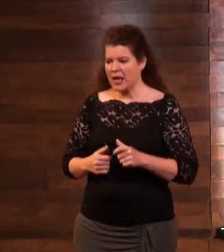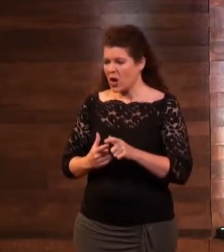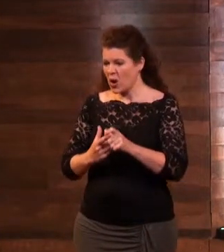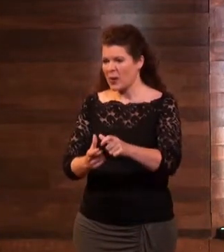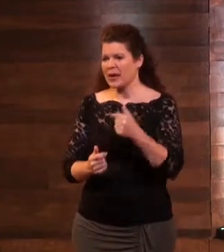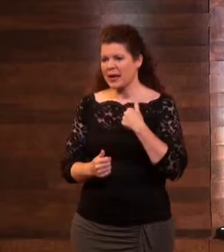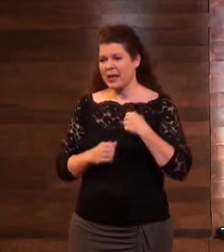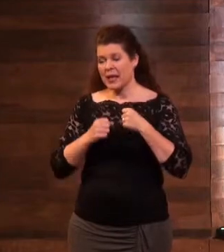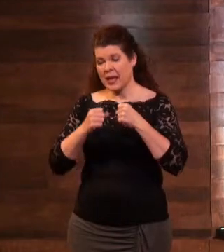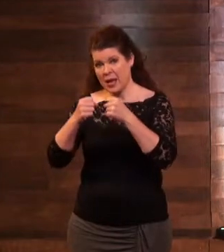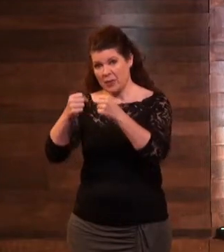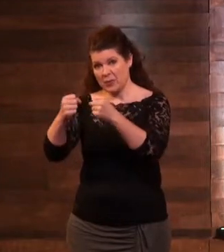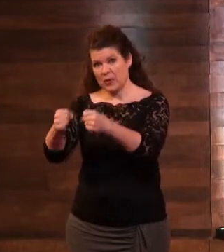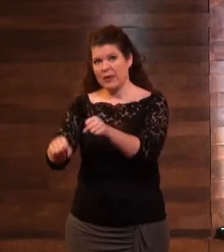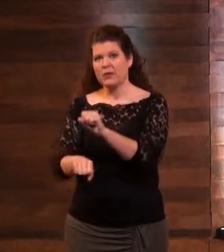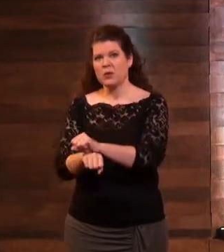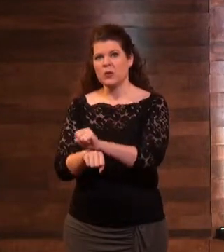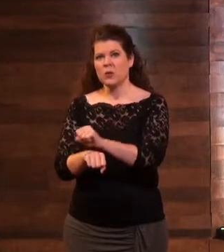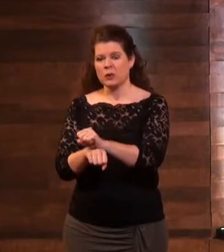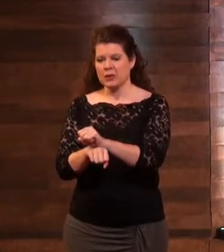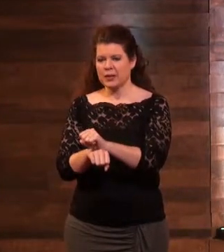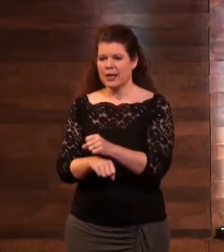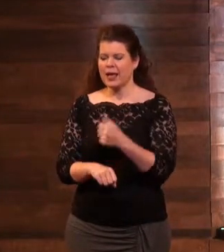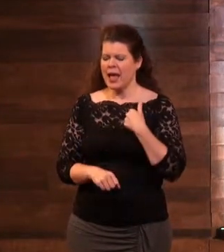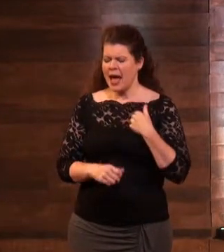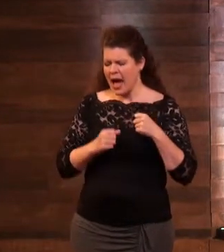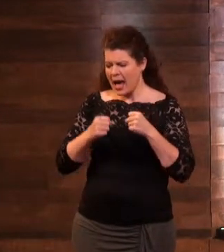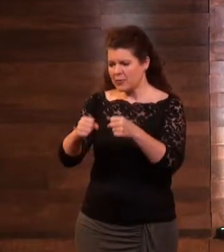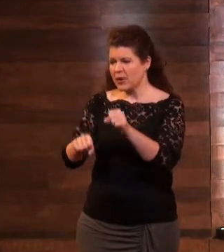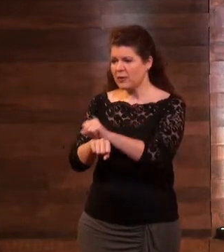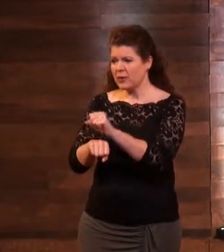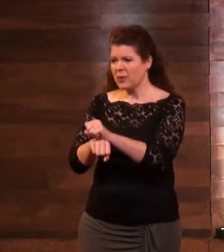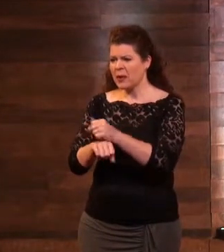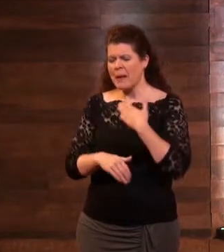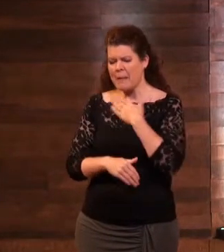And the more modern version, I'm on my way to work, please kill me.